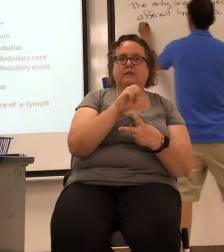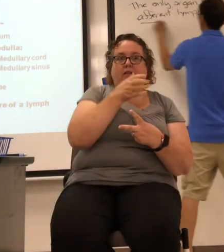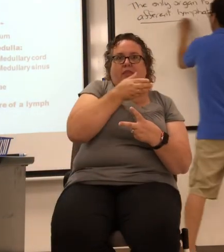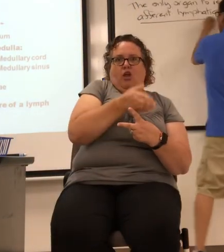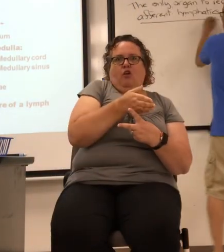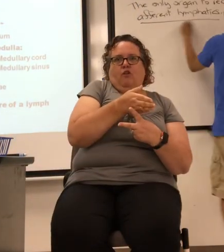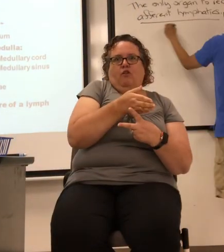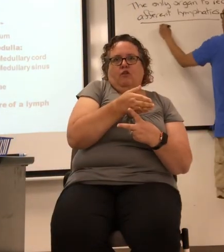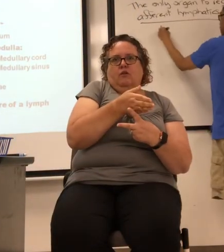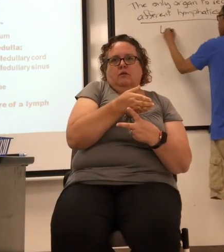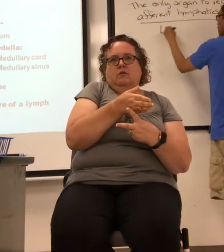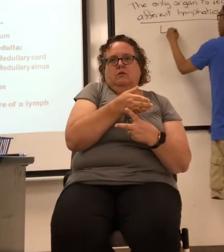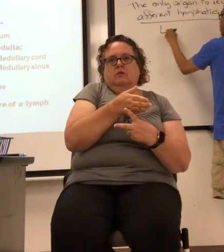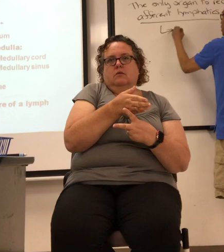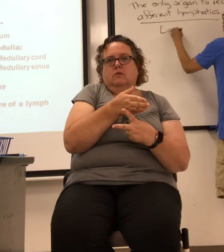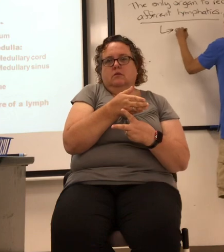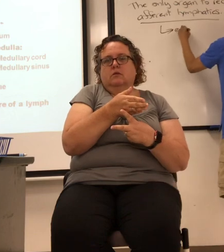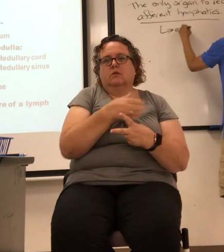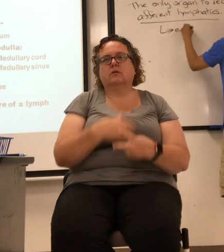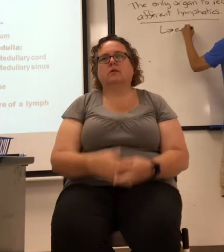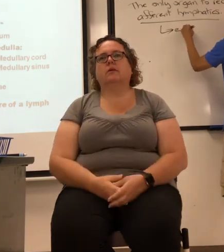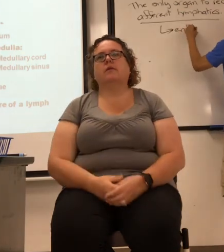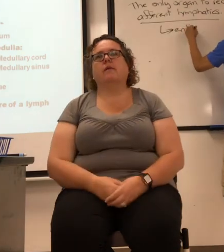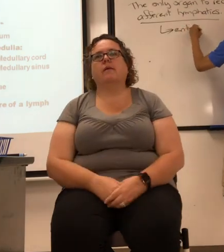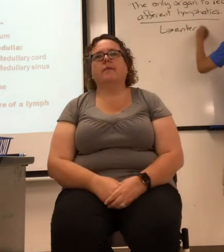So efferent lymphatics enter.